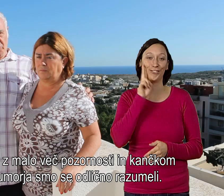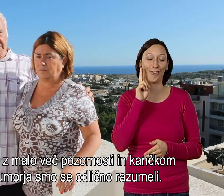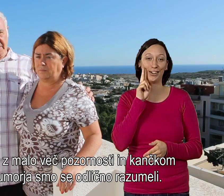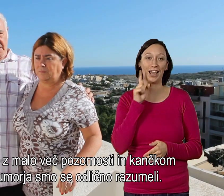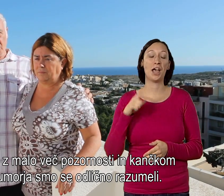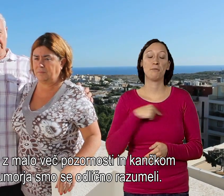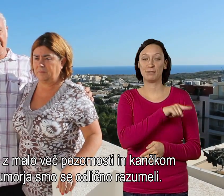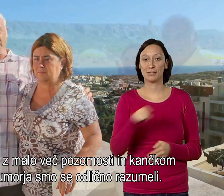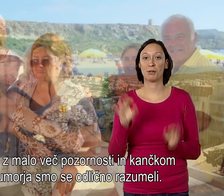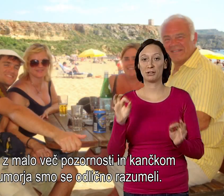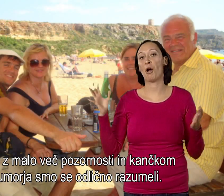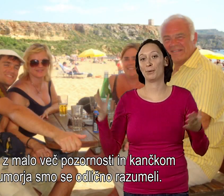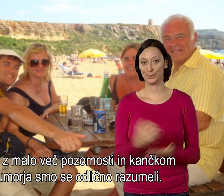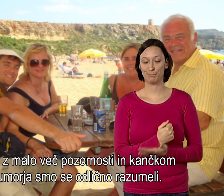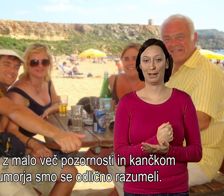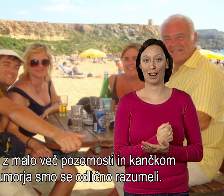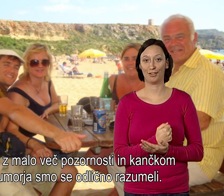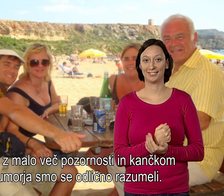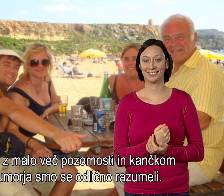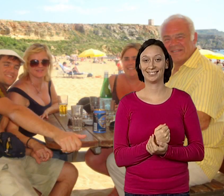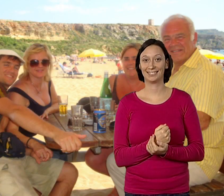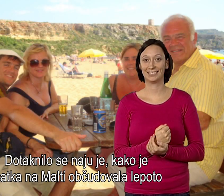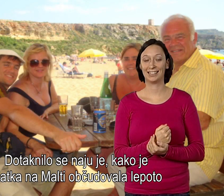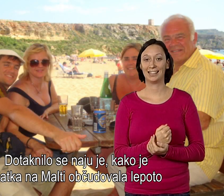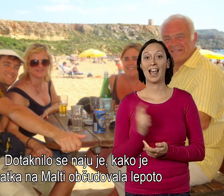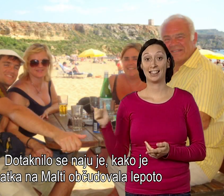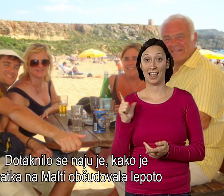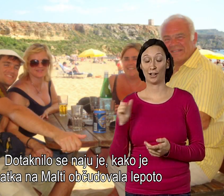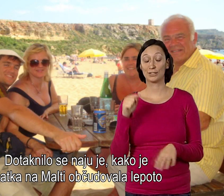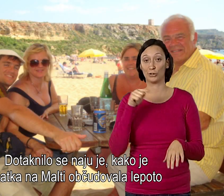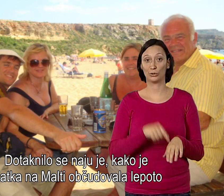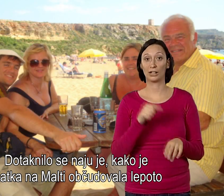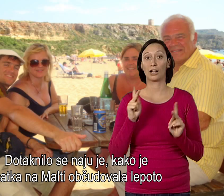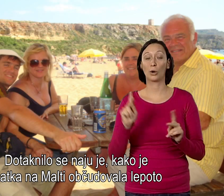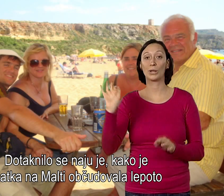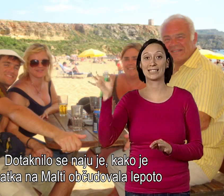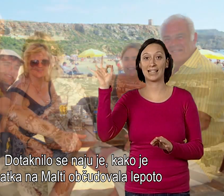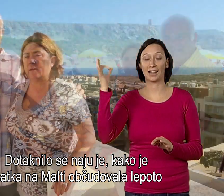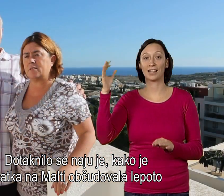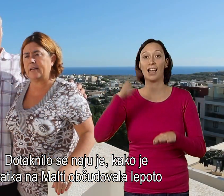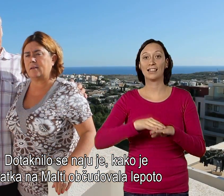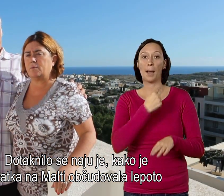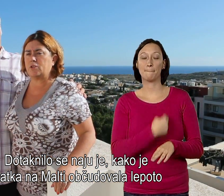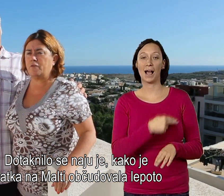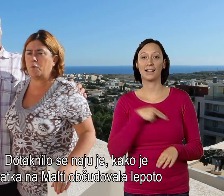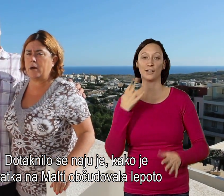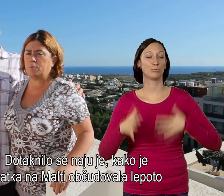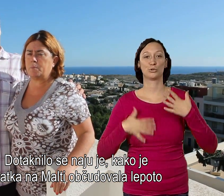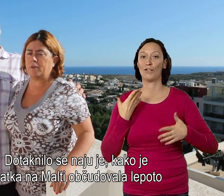humour, we think we mastered quite well. We especially learnt from the experience to appreciate how Zlatko was overwhelmed by the